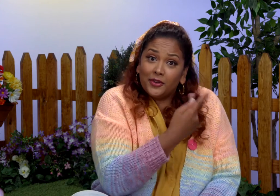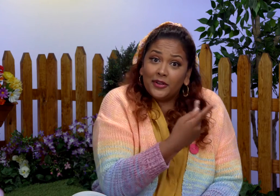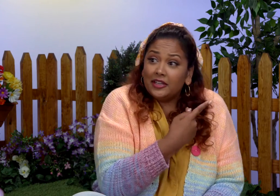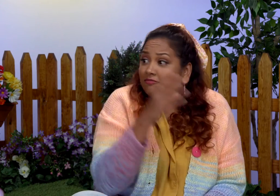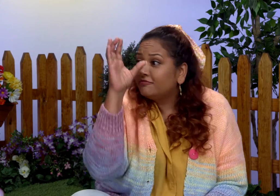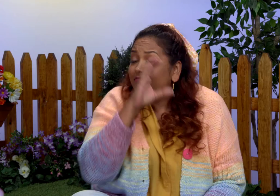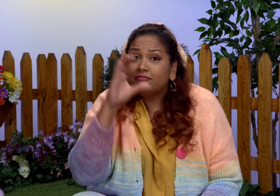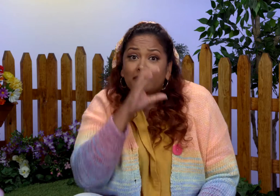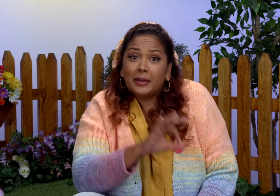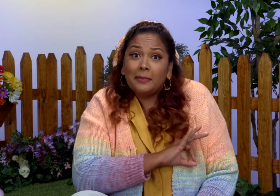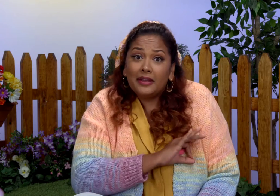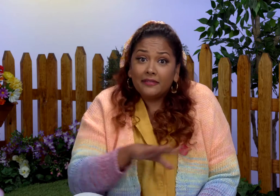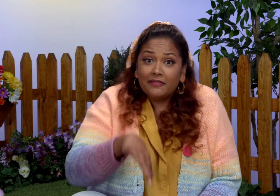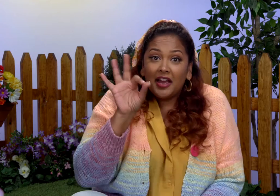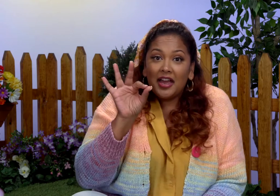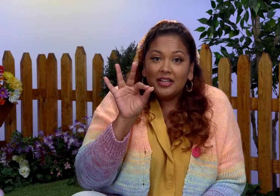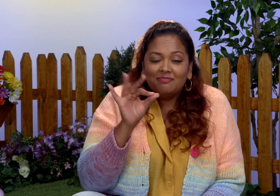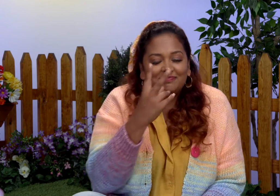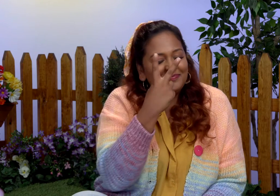I'm starting to think we'll never find my button